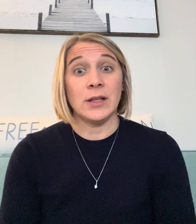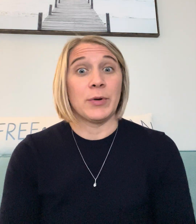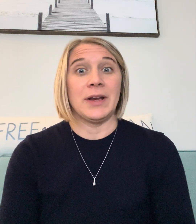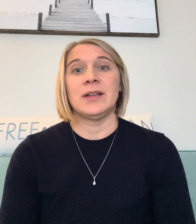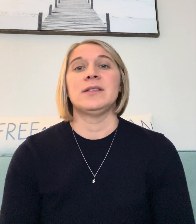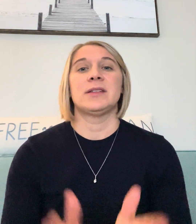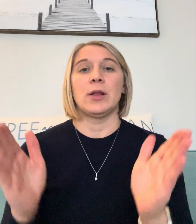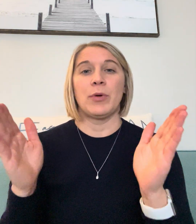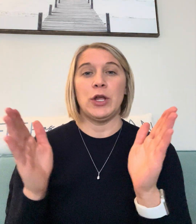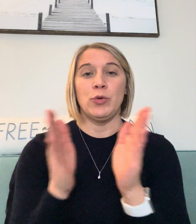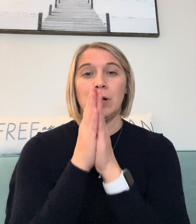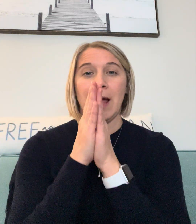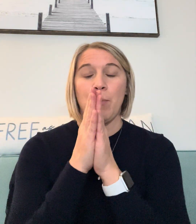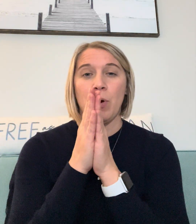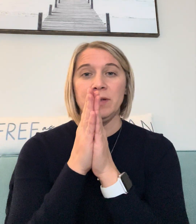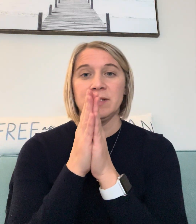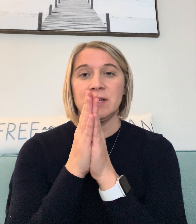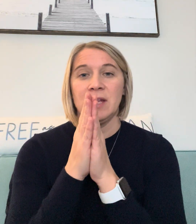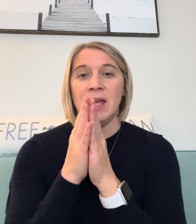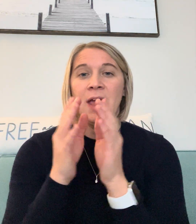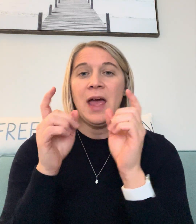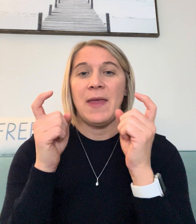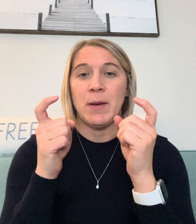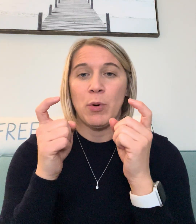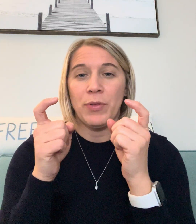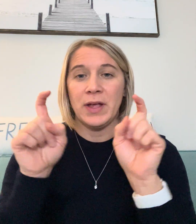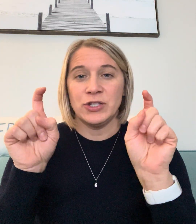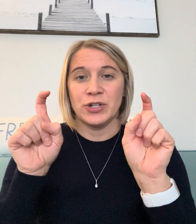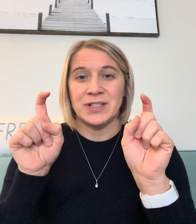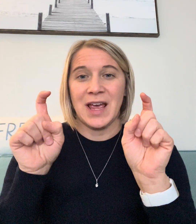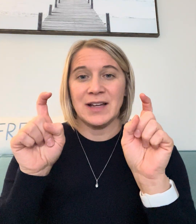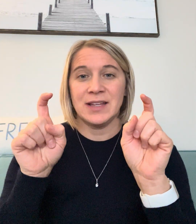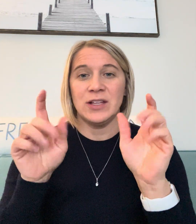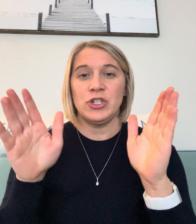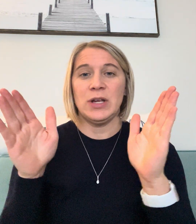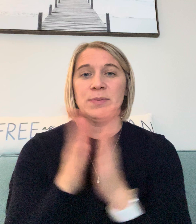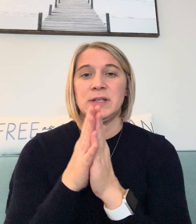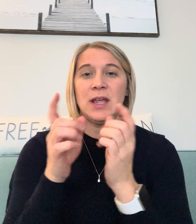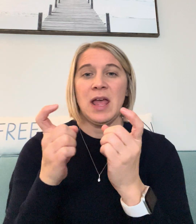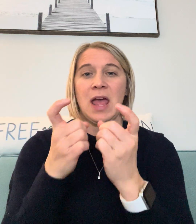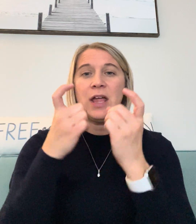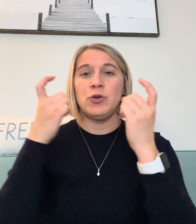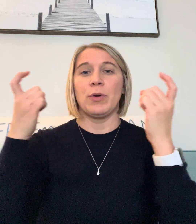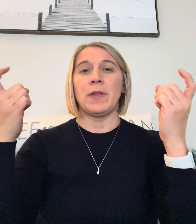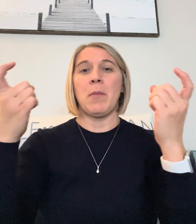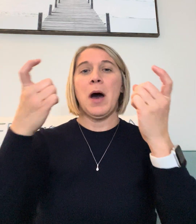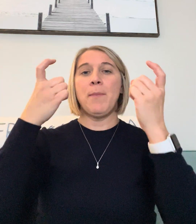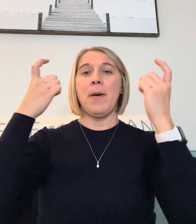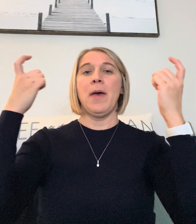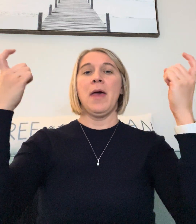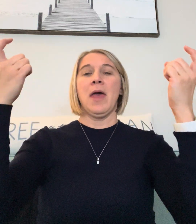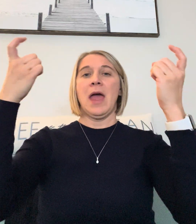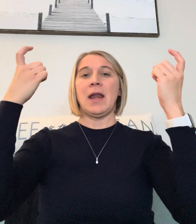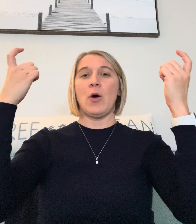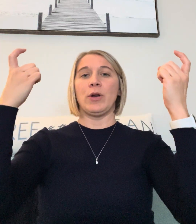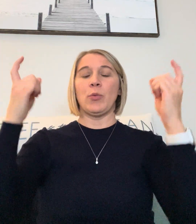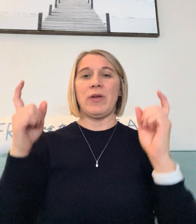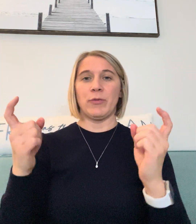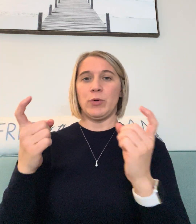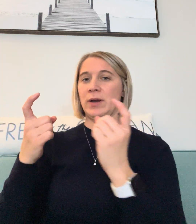Celebrate. Celebrate, you clap once, and then both hands turn into X hand shapes, and you bring them up and out and away from you, kind of like